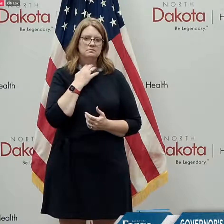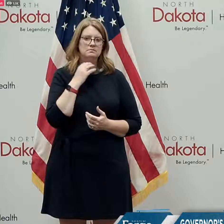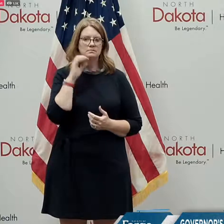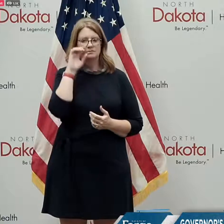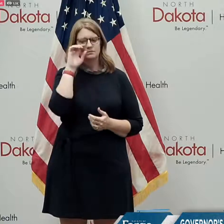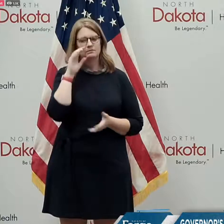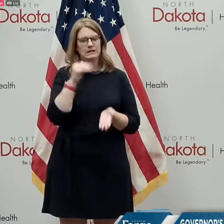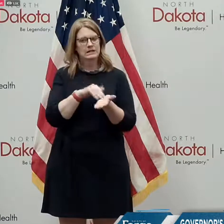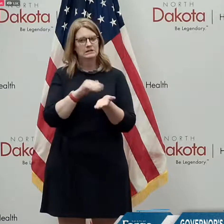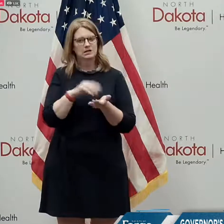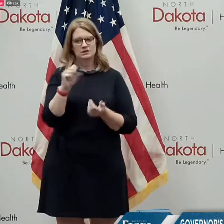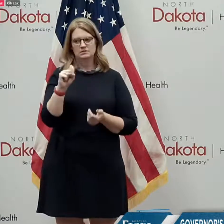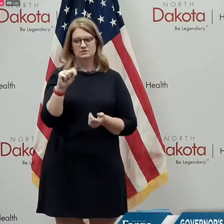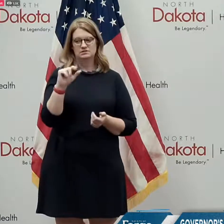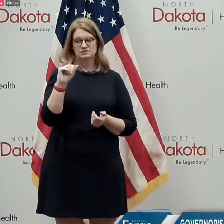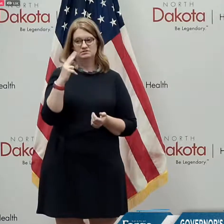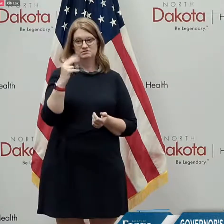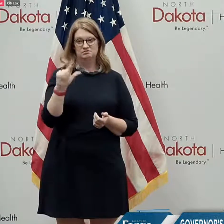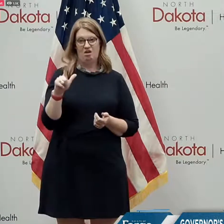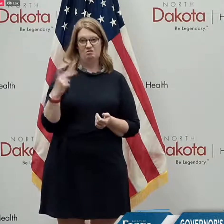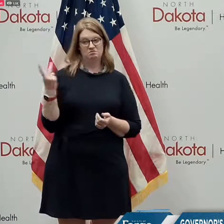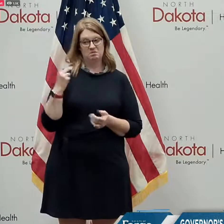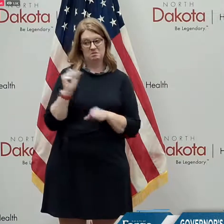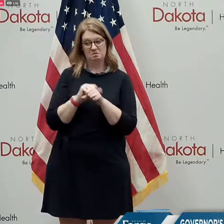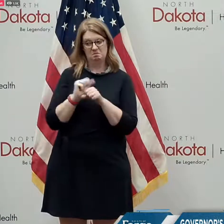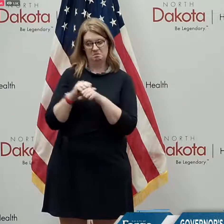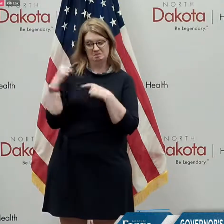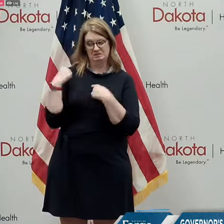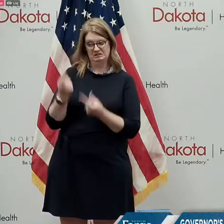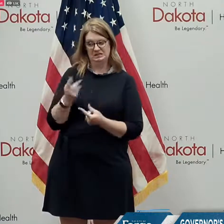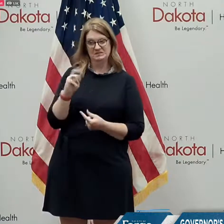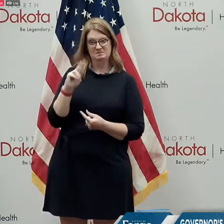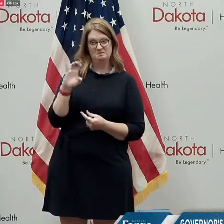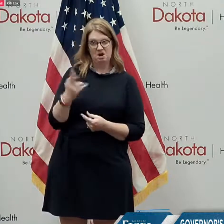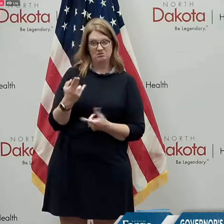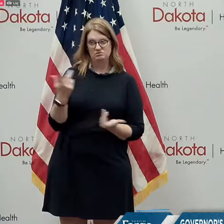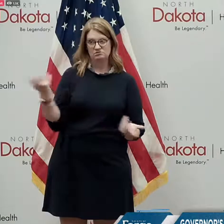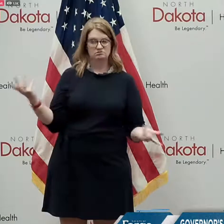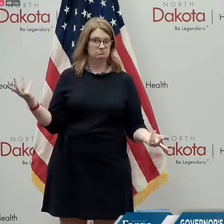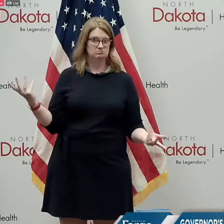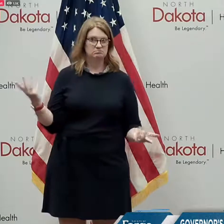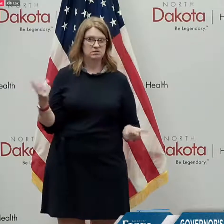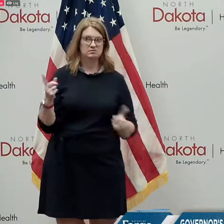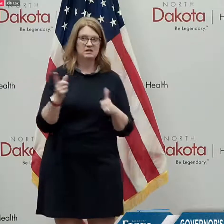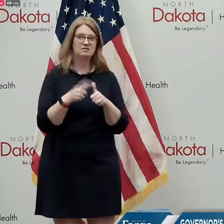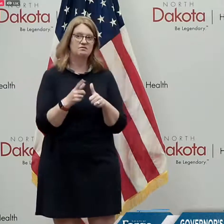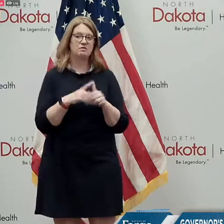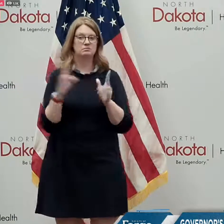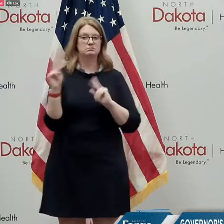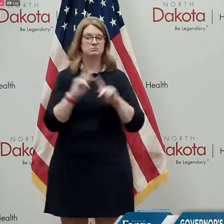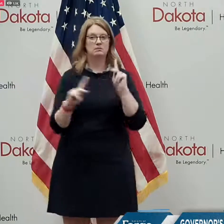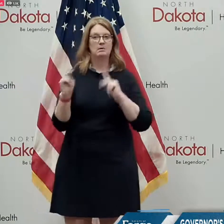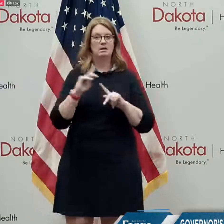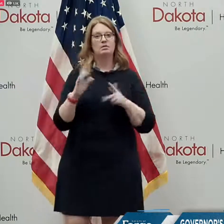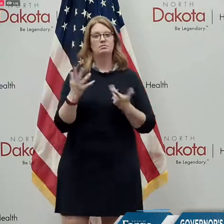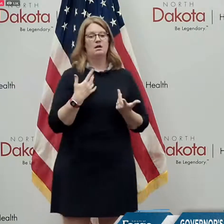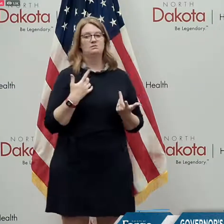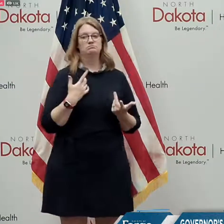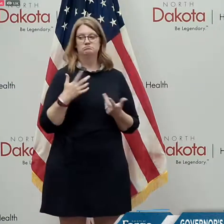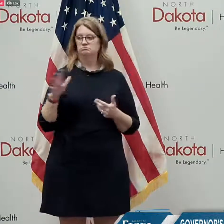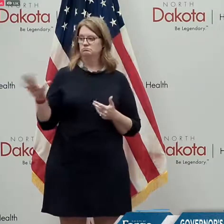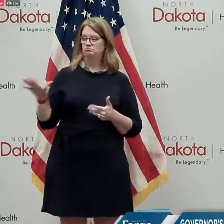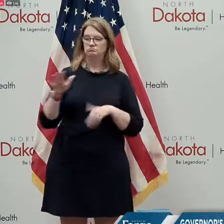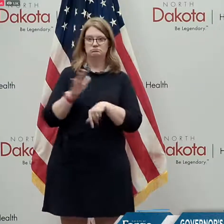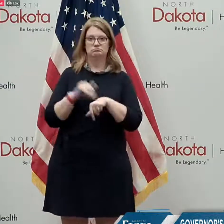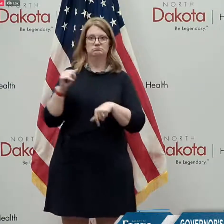Dr. Stahl, we've been working with him since March, so he's been here since the very beginning of the pandemic. I mean, he's one of the first people that called up. He was part of the